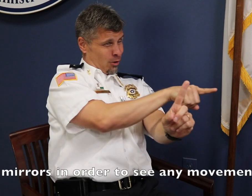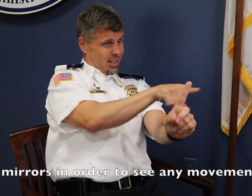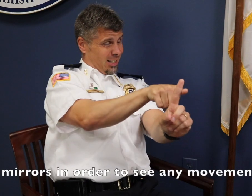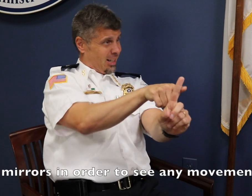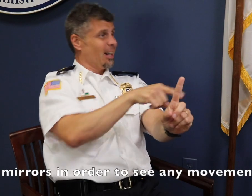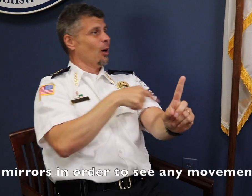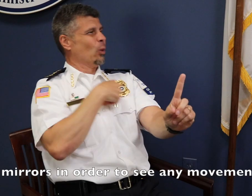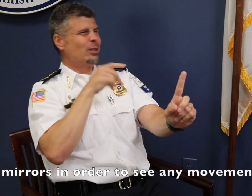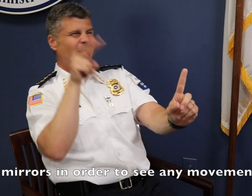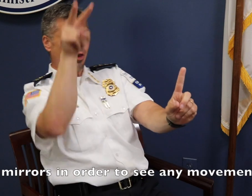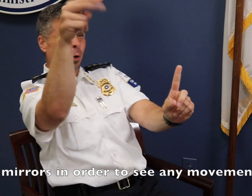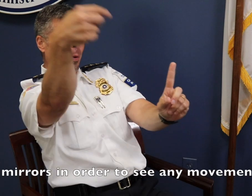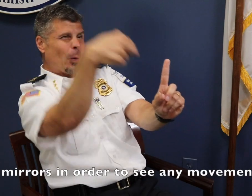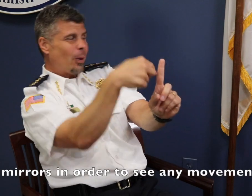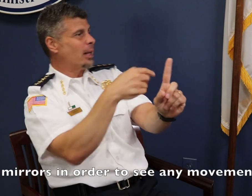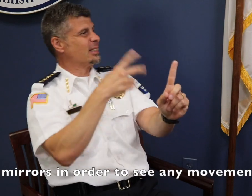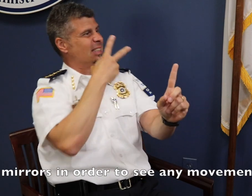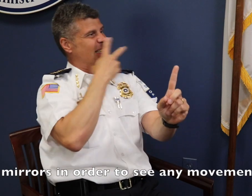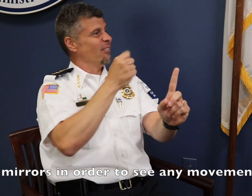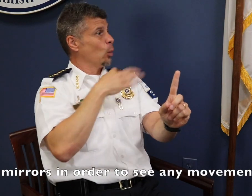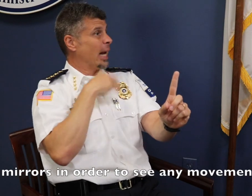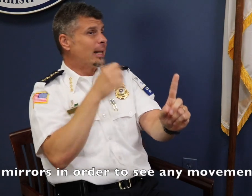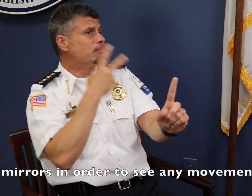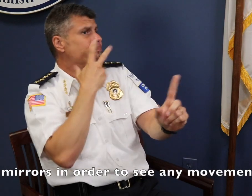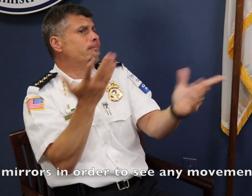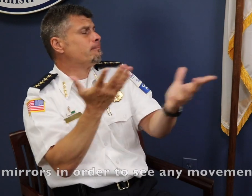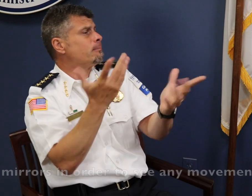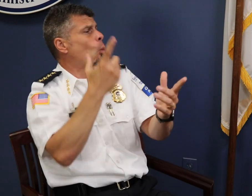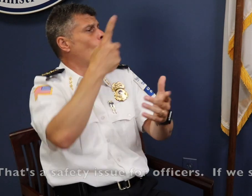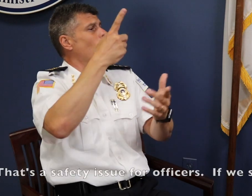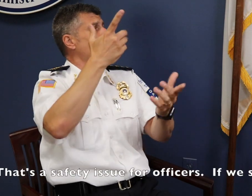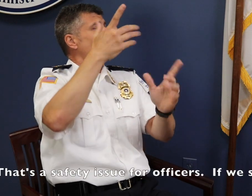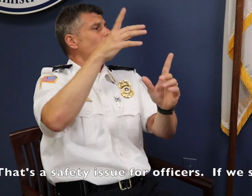also looking at the vehicle's side mirrors in order to see any movement.